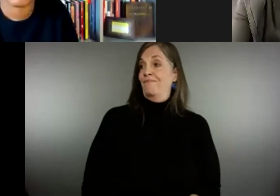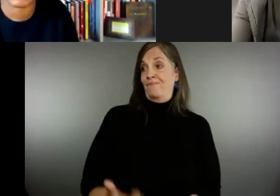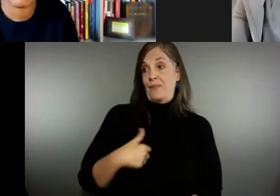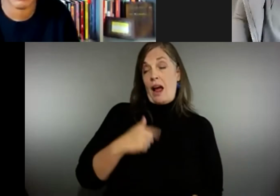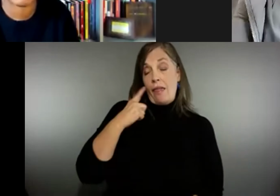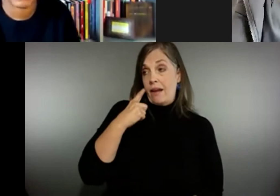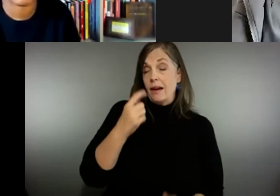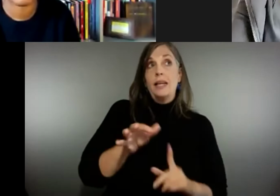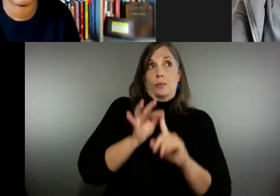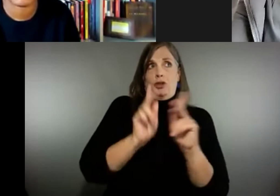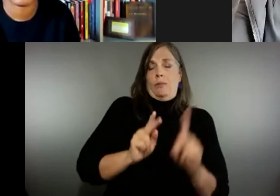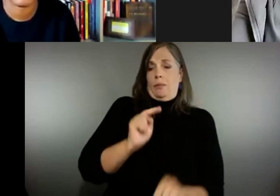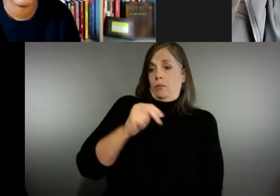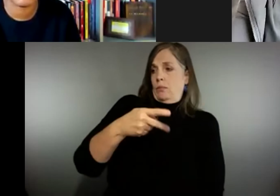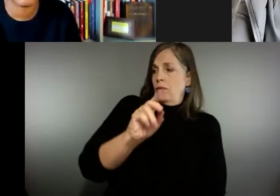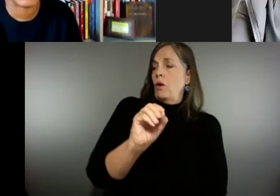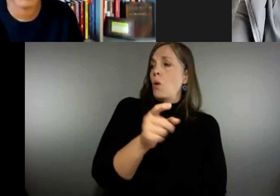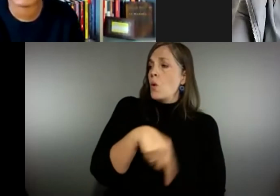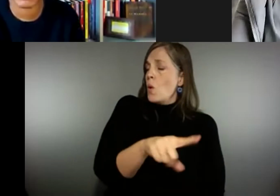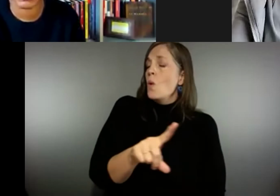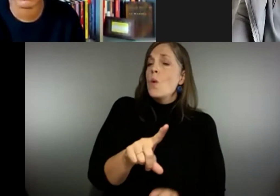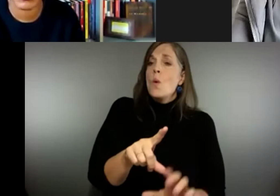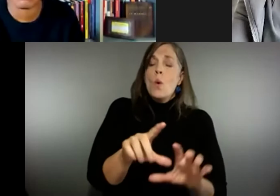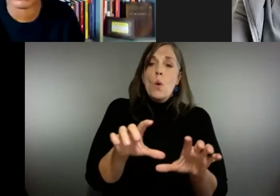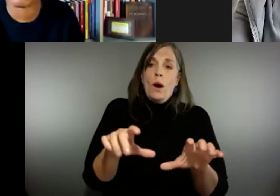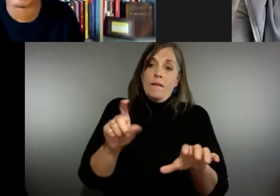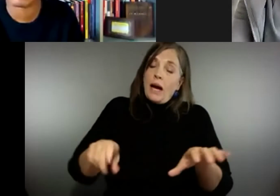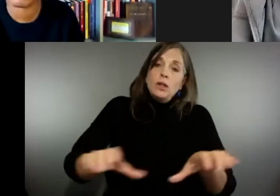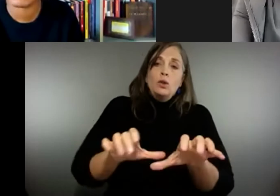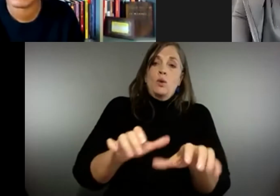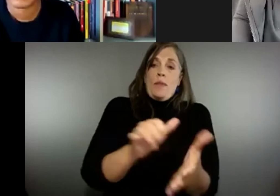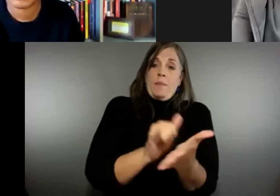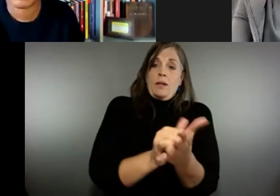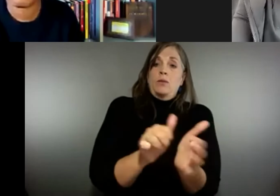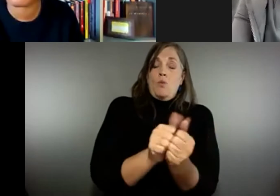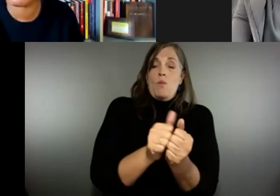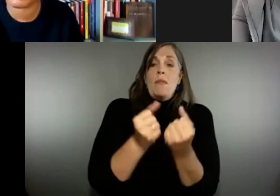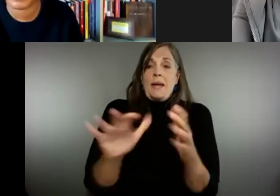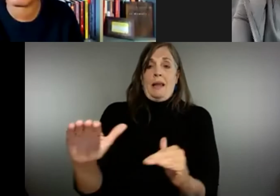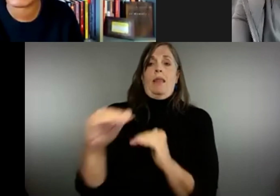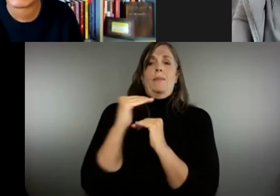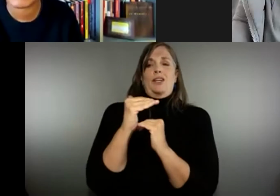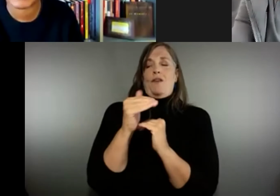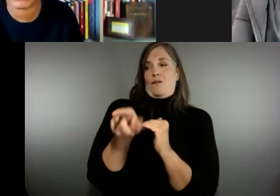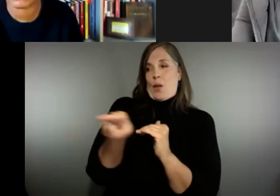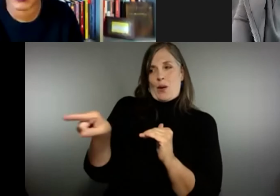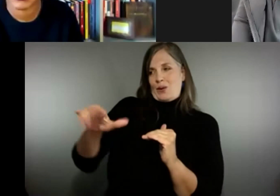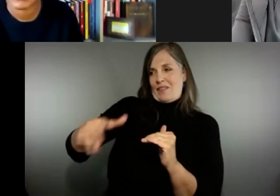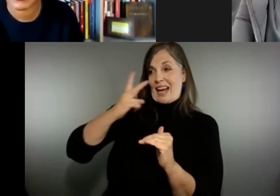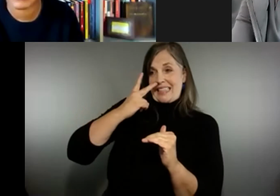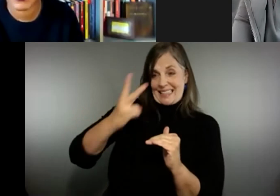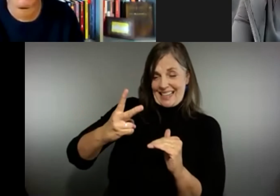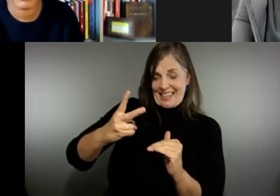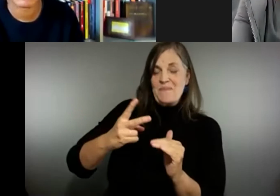people in the non-profit sector who have had to do the impossible with some really great constraints uh for those of you who have not seen that just